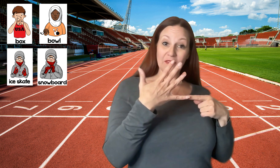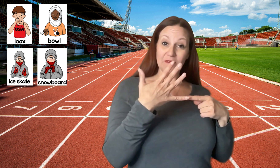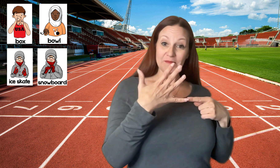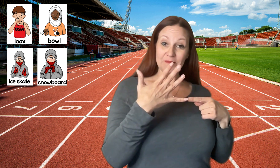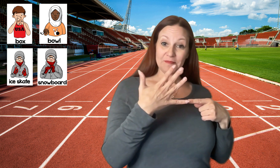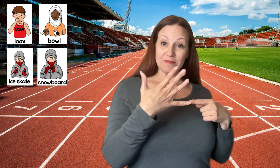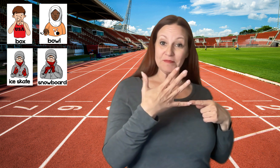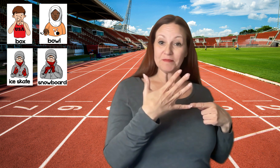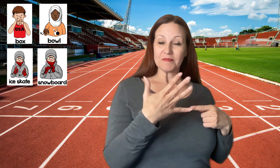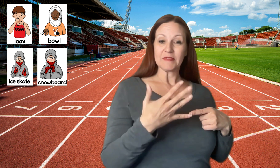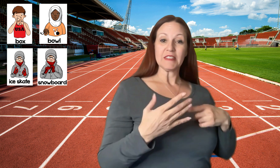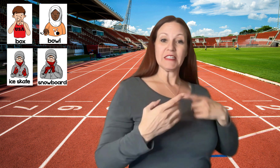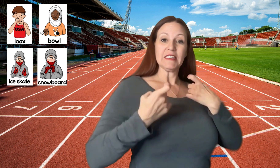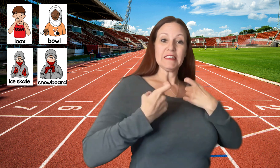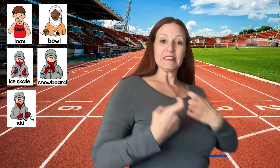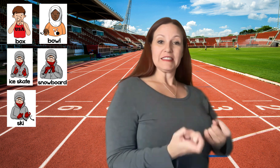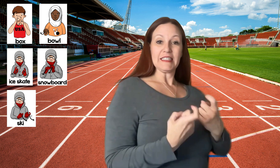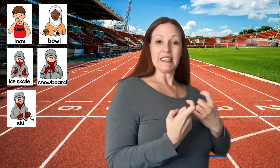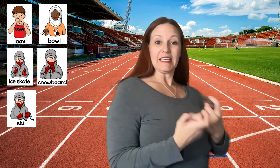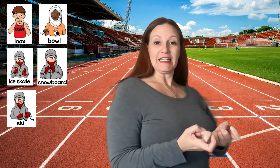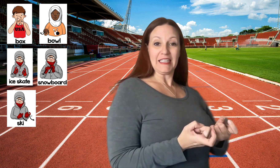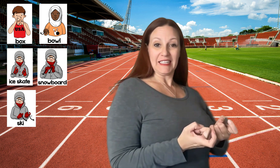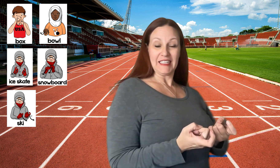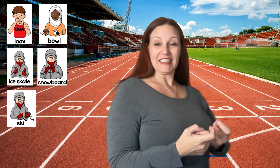Fifth, ski.